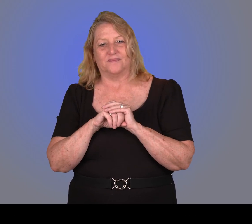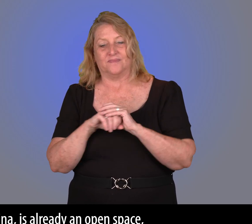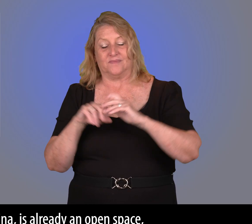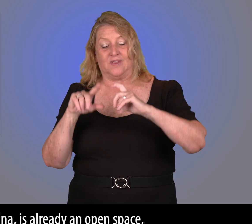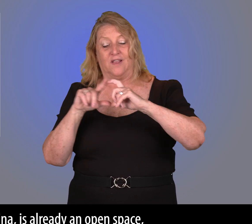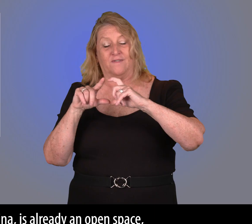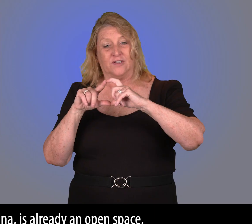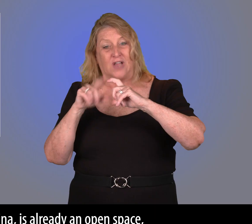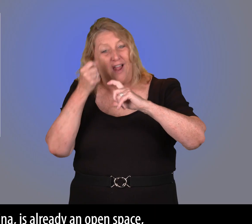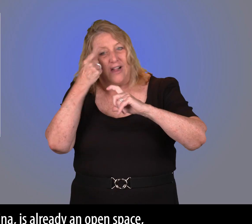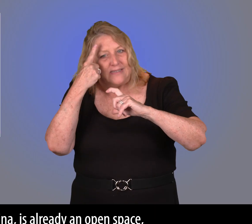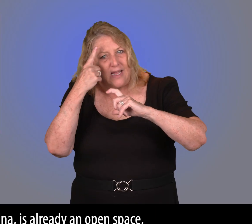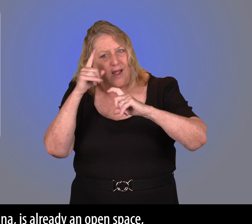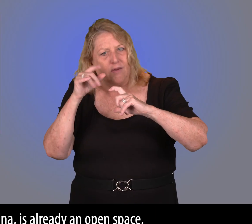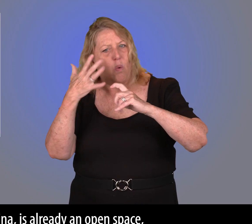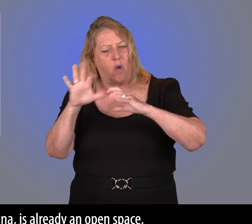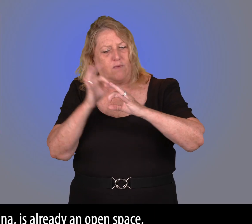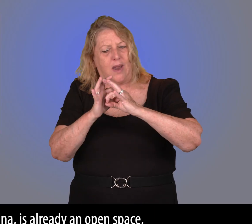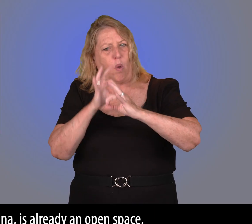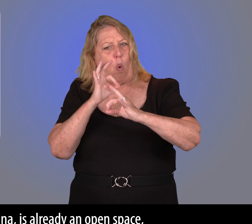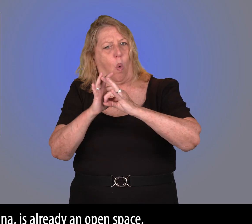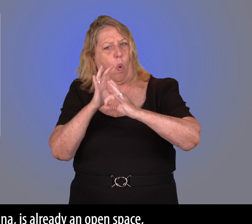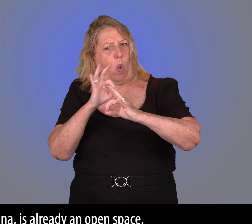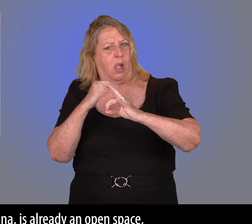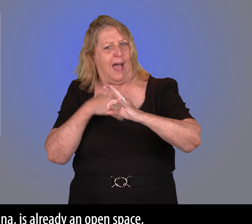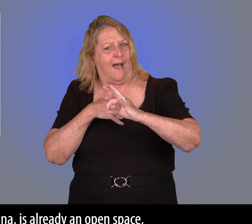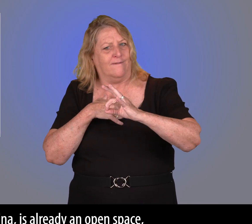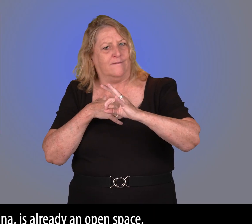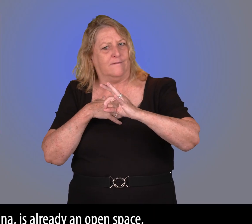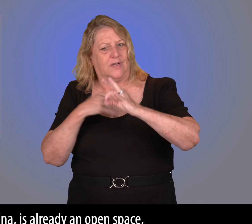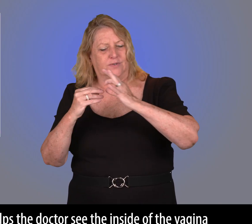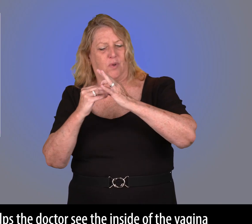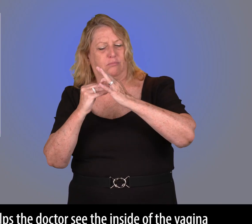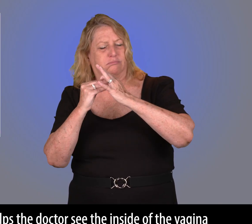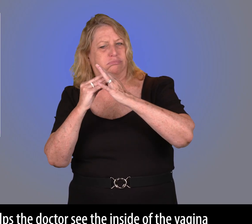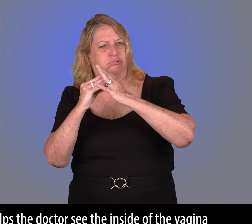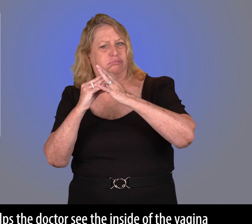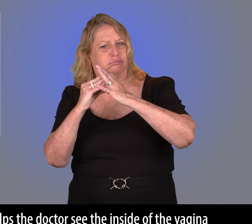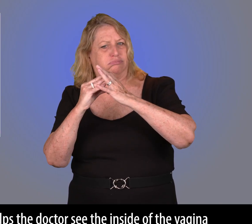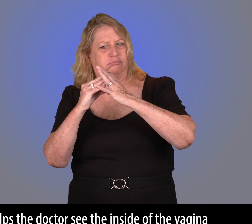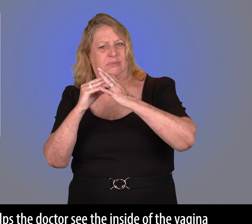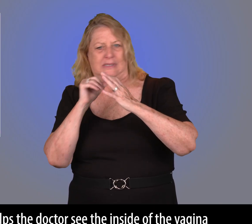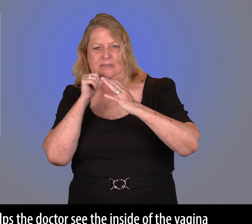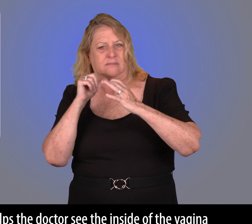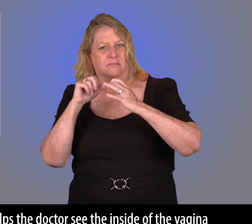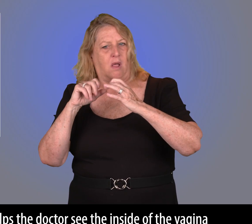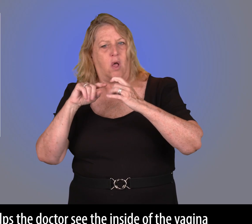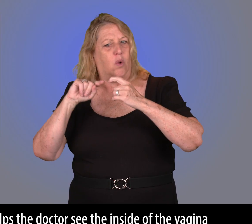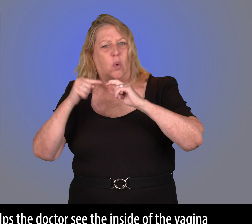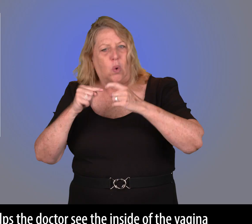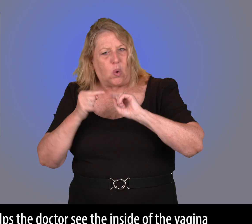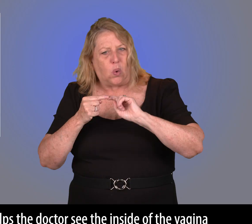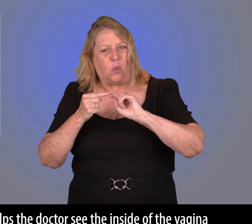The vagina is already an open space. The speculum just helps the doctor to see inside the